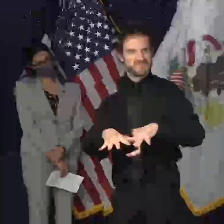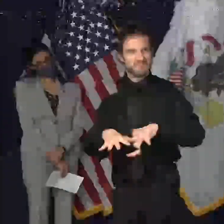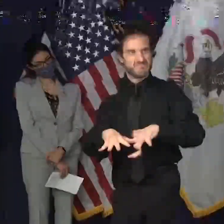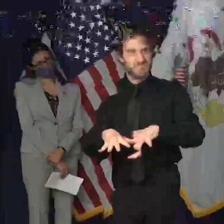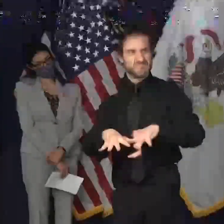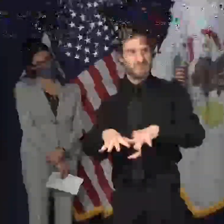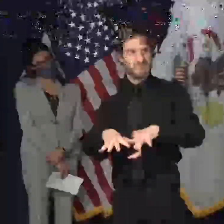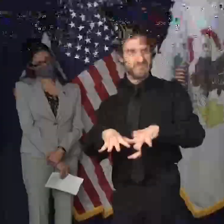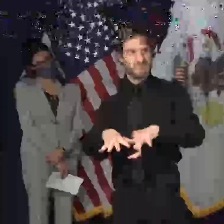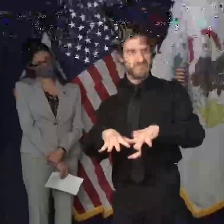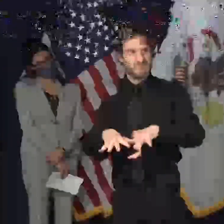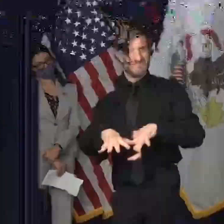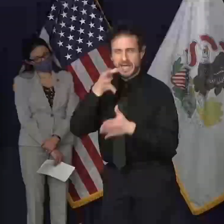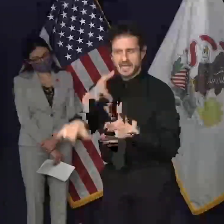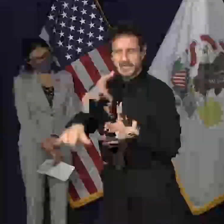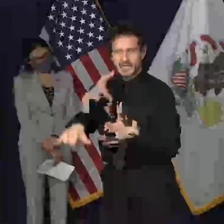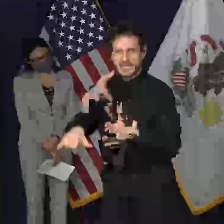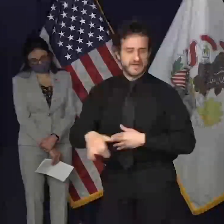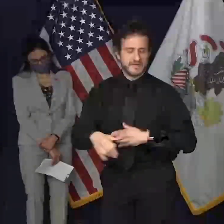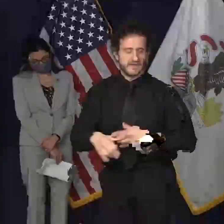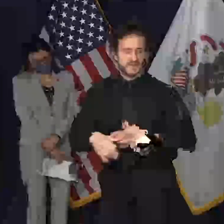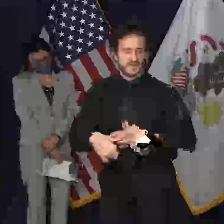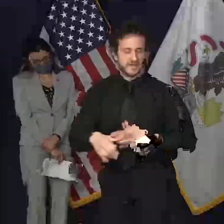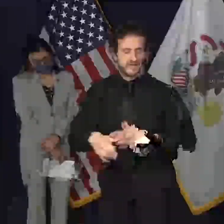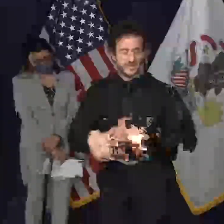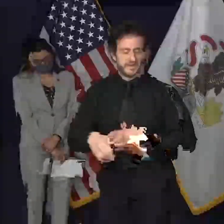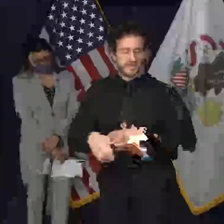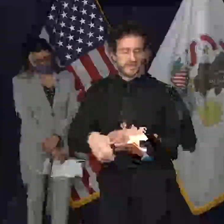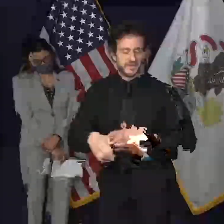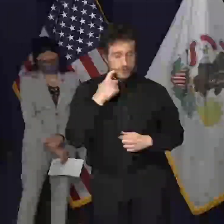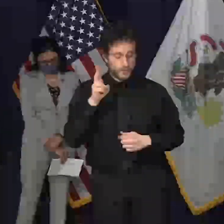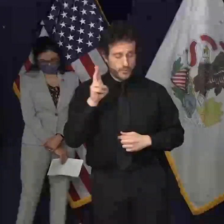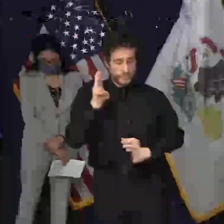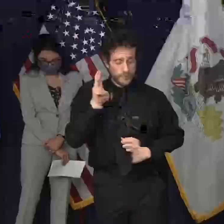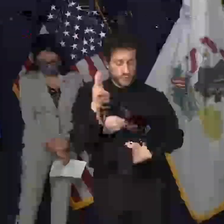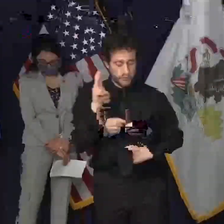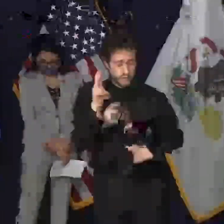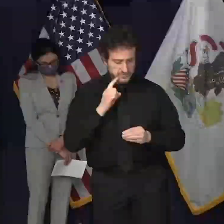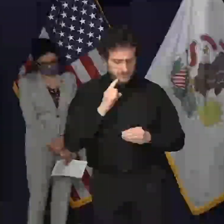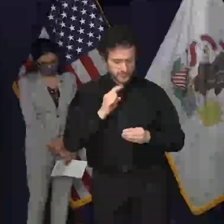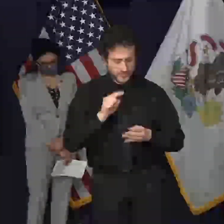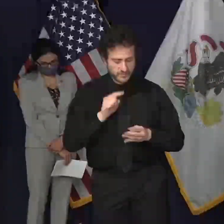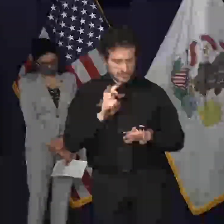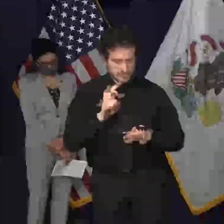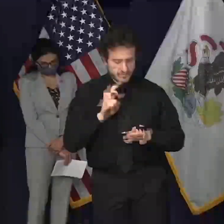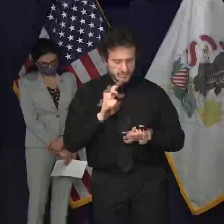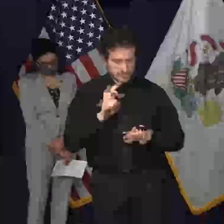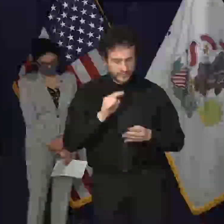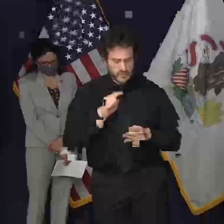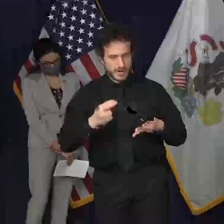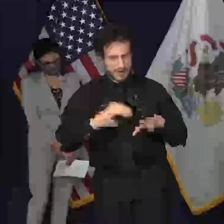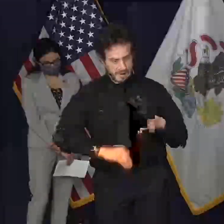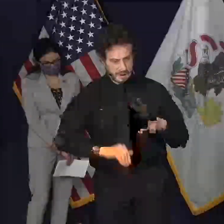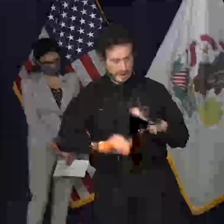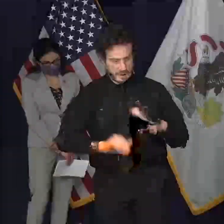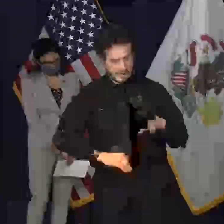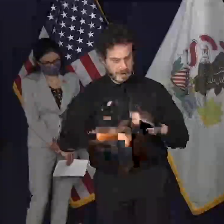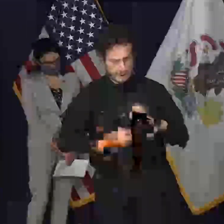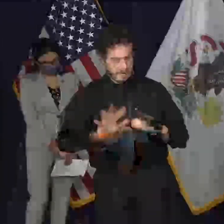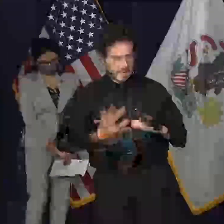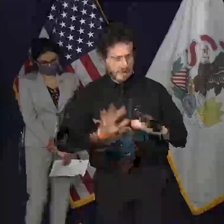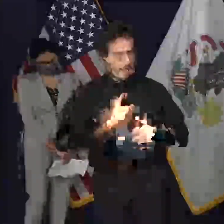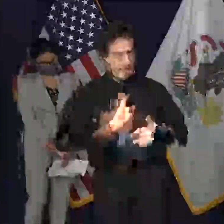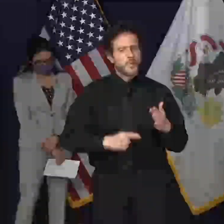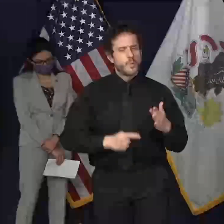Tim McNicholas with CBS2, the latest unemployment numbers published by the state are from mid-March and show it under 5%. What do you realistically think